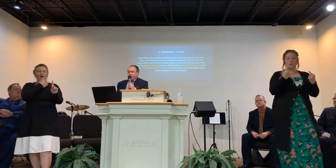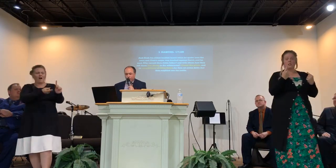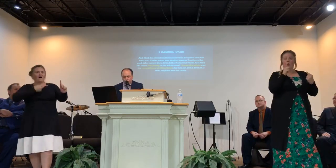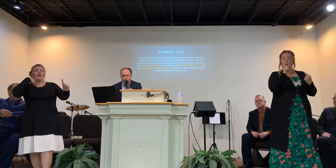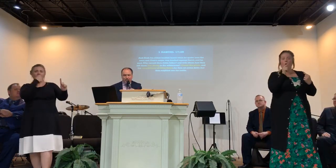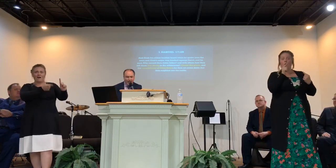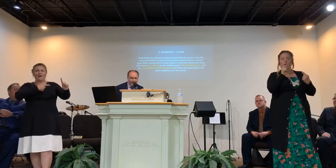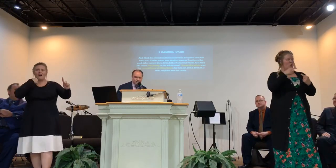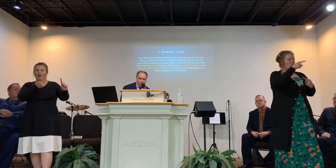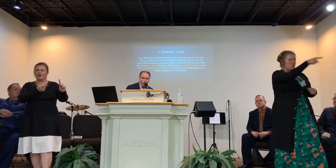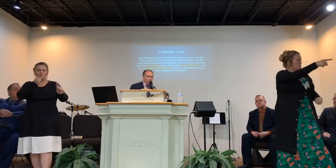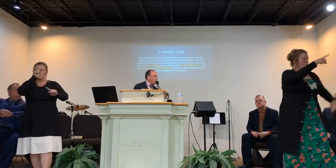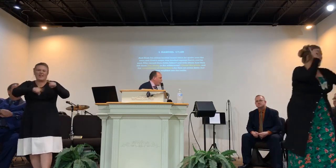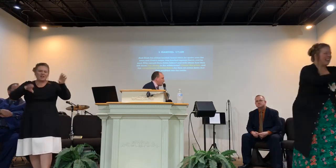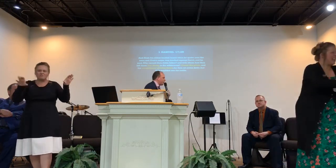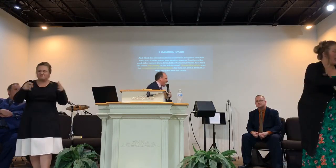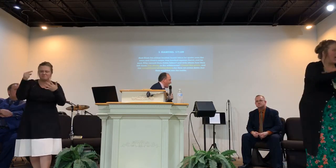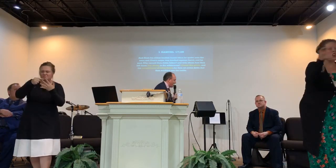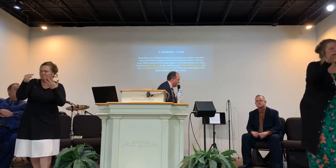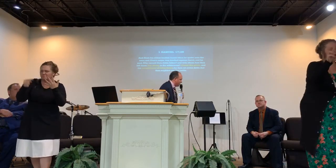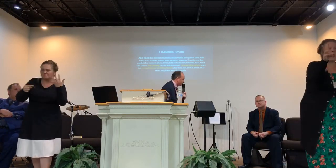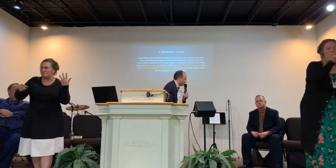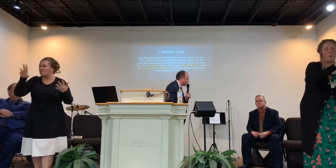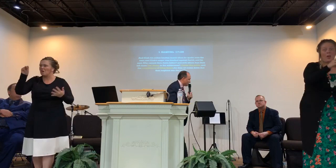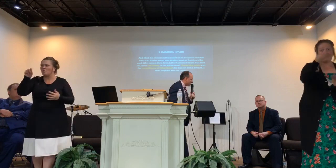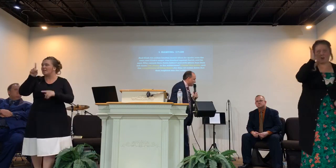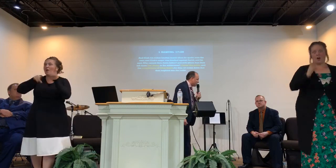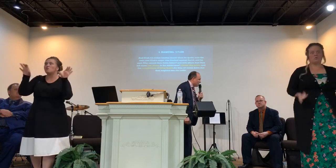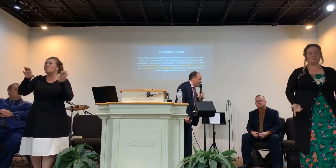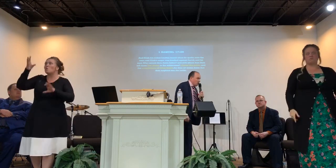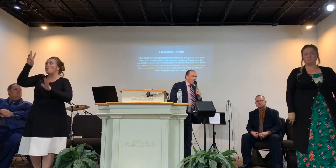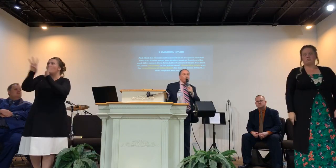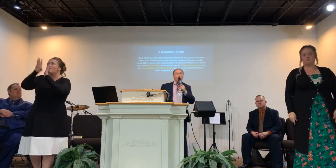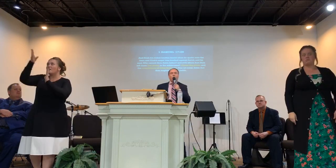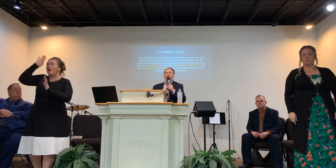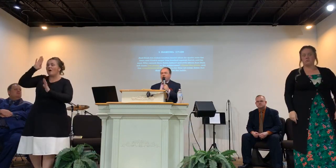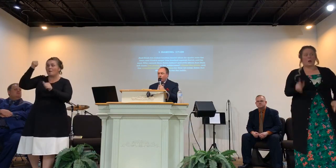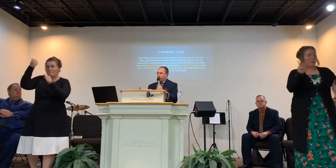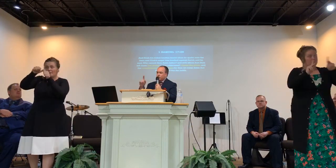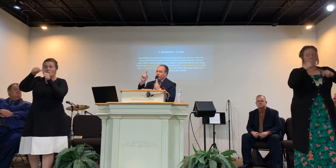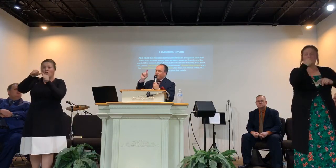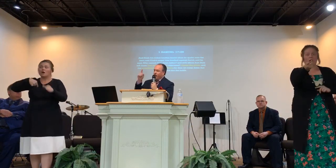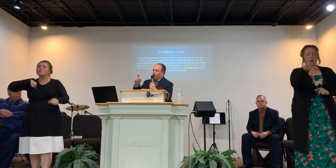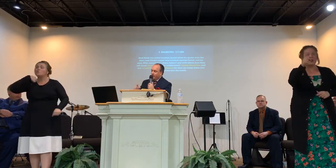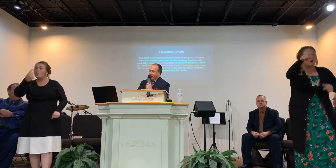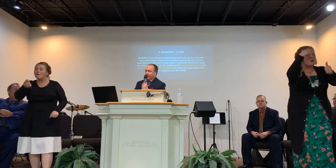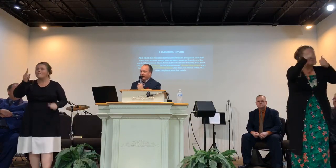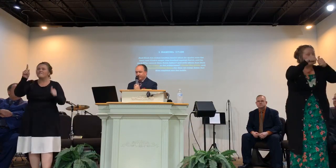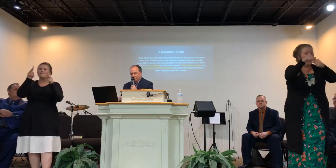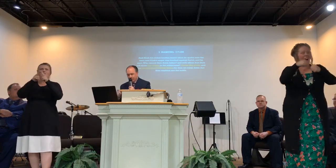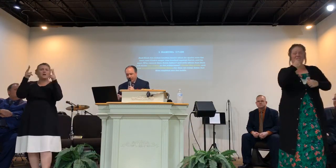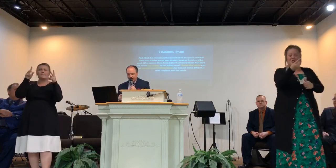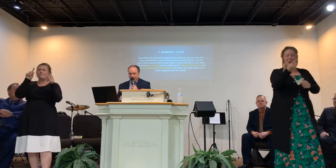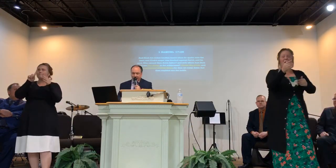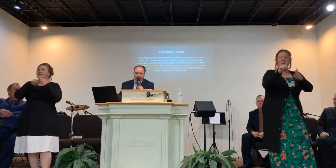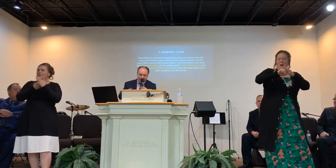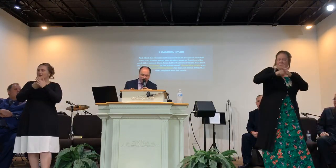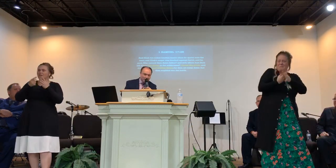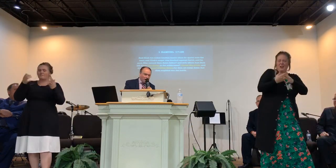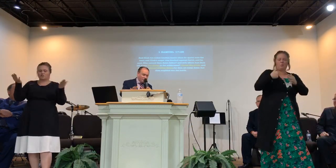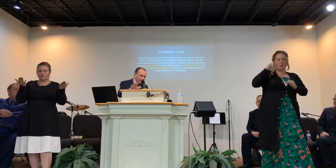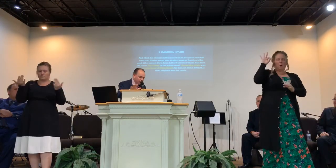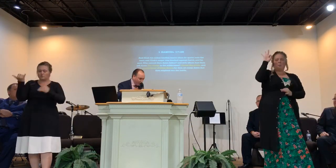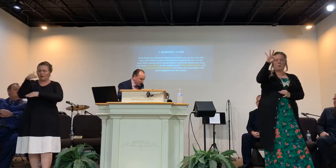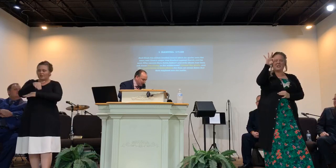that you can't do the will of God. Remember what I told you in the very beginning of this service